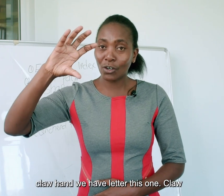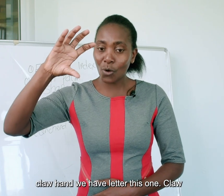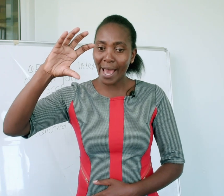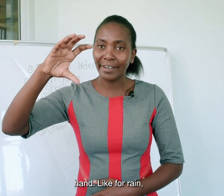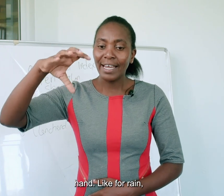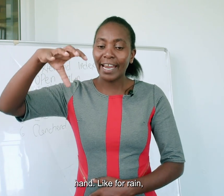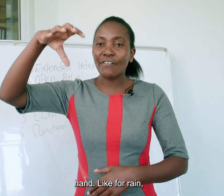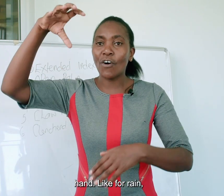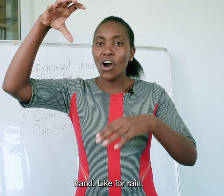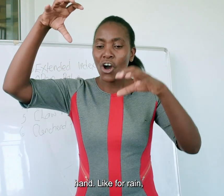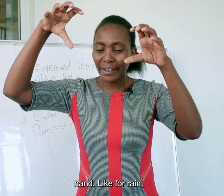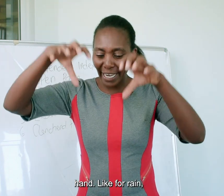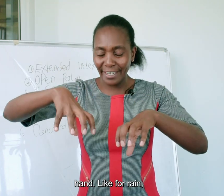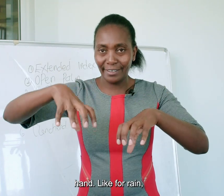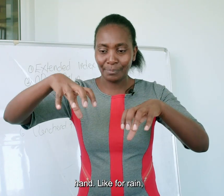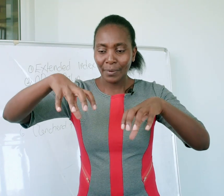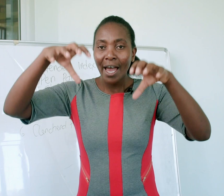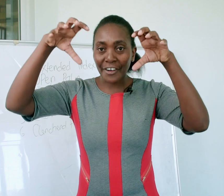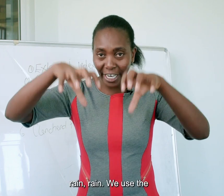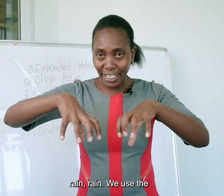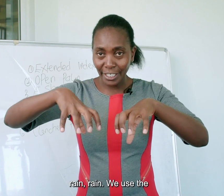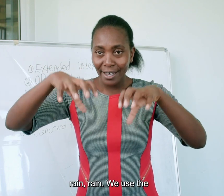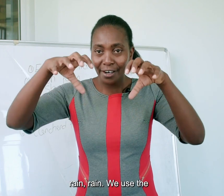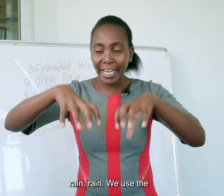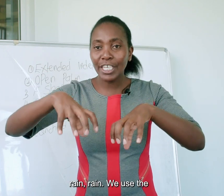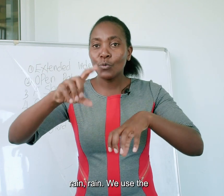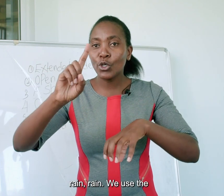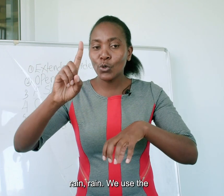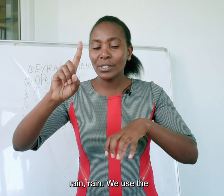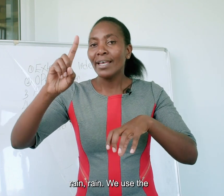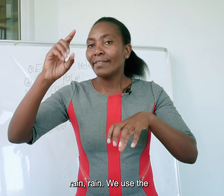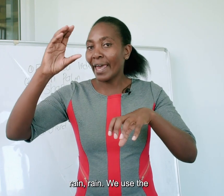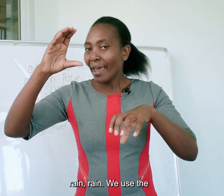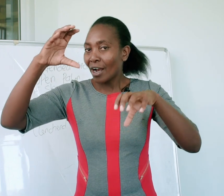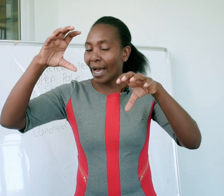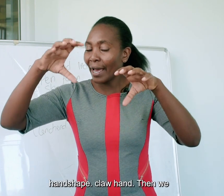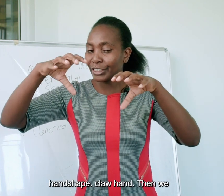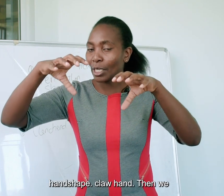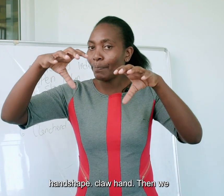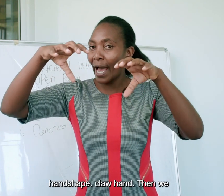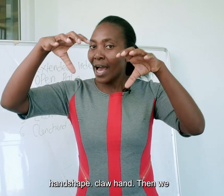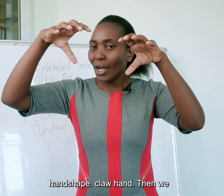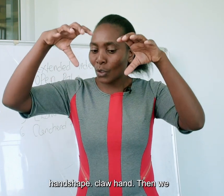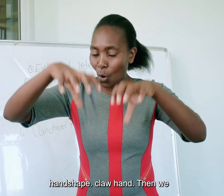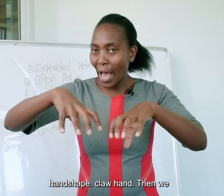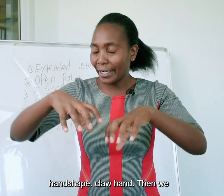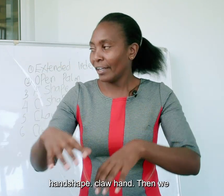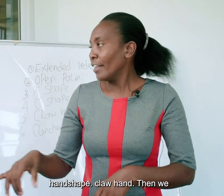claw hand. Like for rain. Rain. Rain, we use the hand shape, yeah? Claw hand.